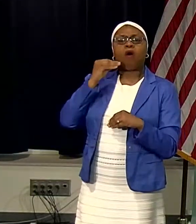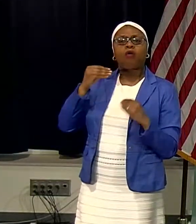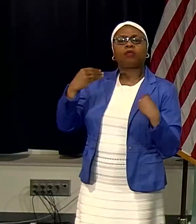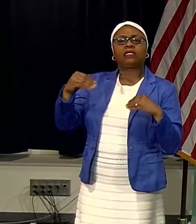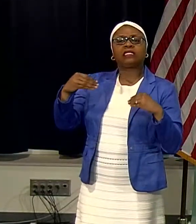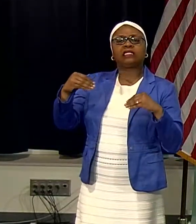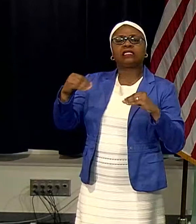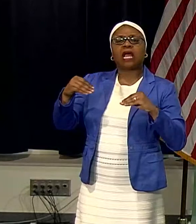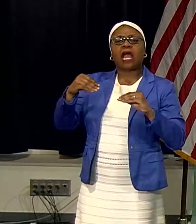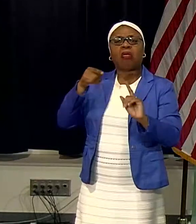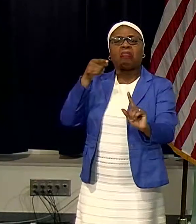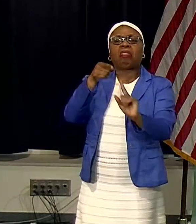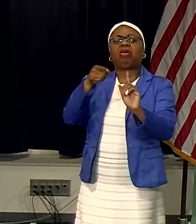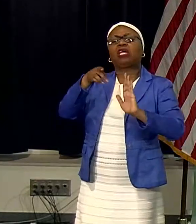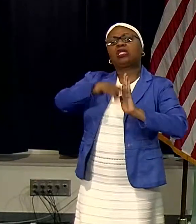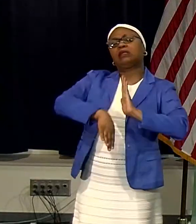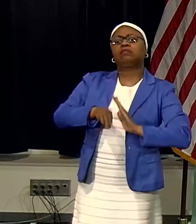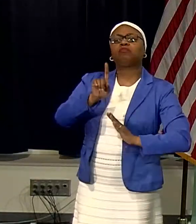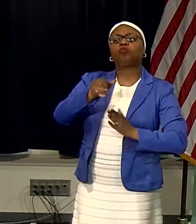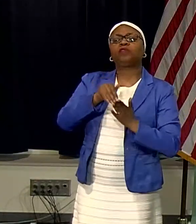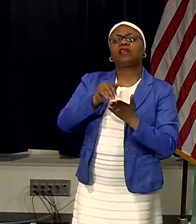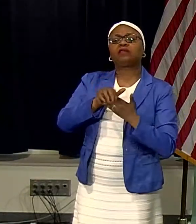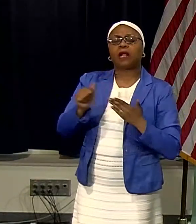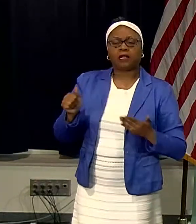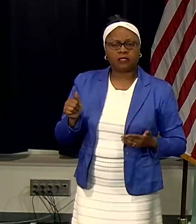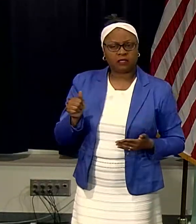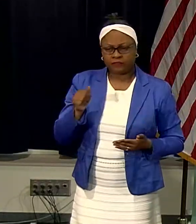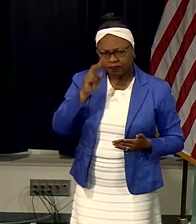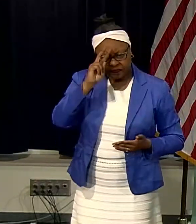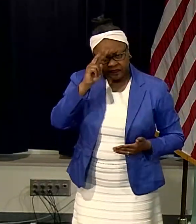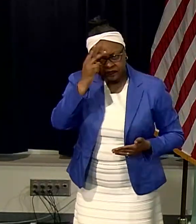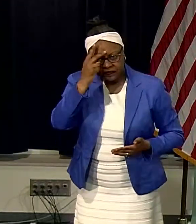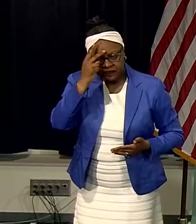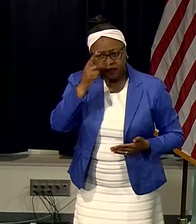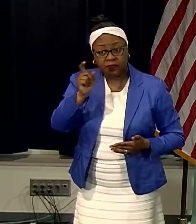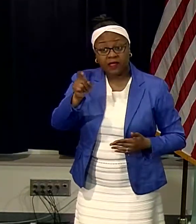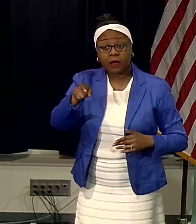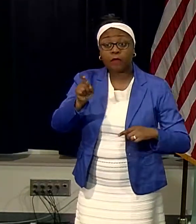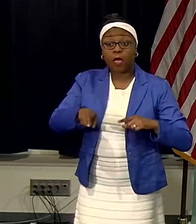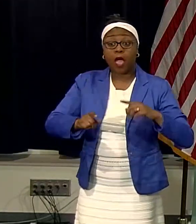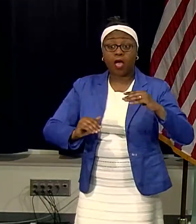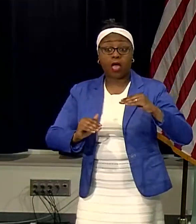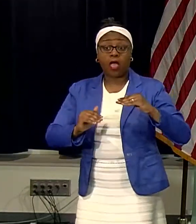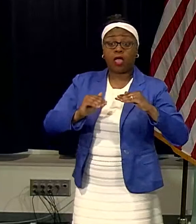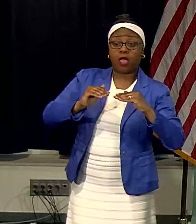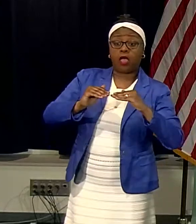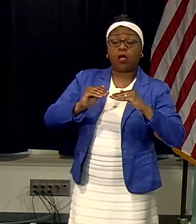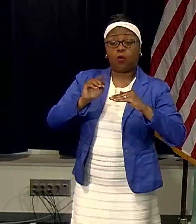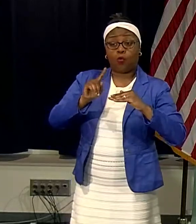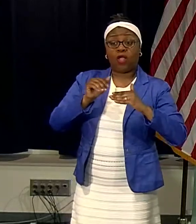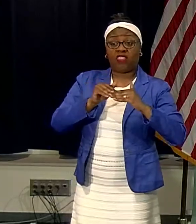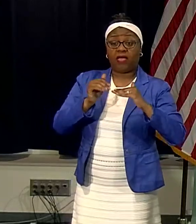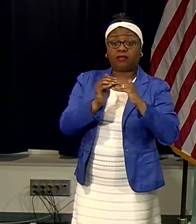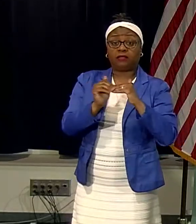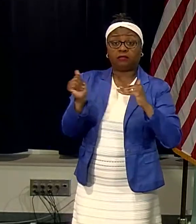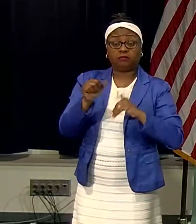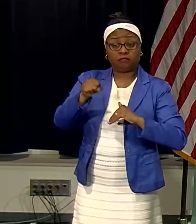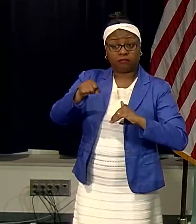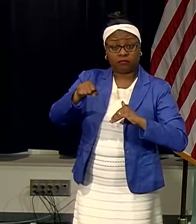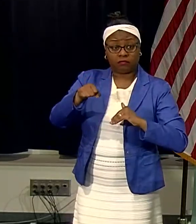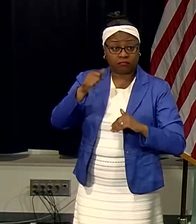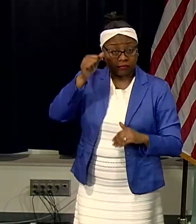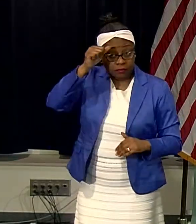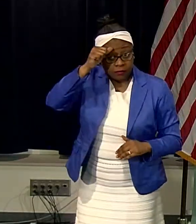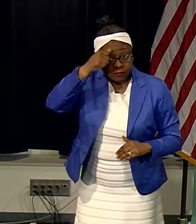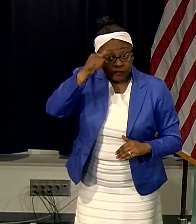of $1,000. So the houses must sell for at least a net worth of $1,000. And keep in mind, it